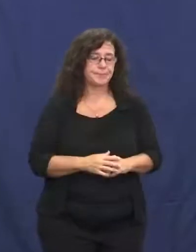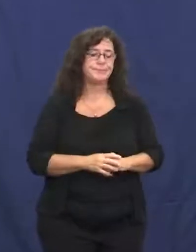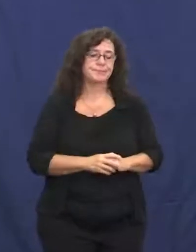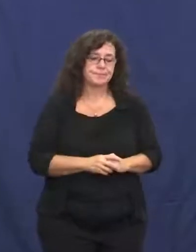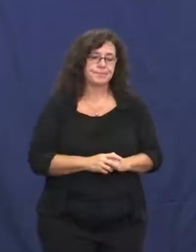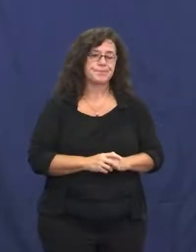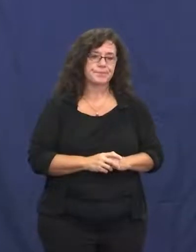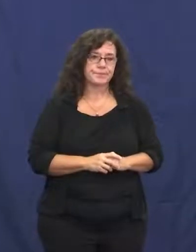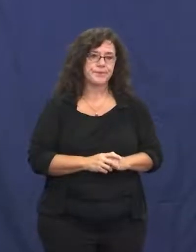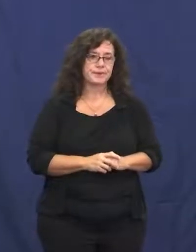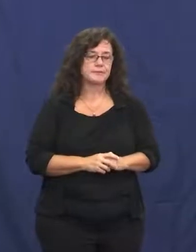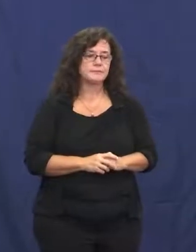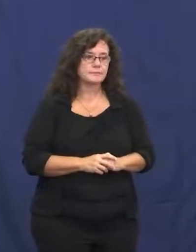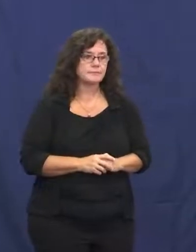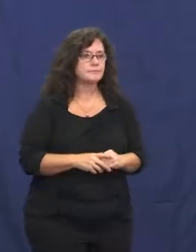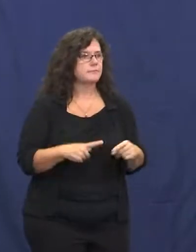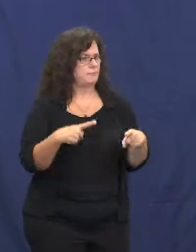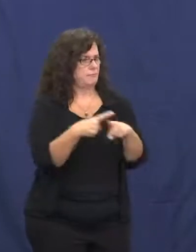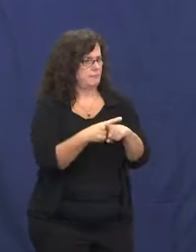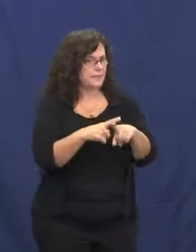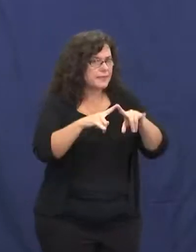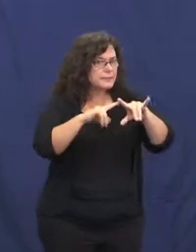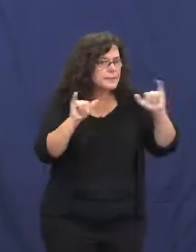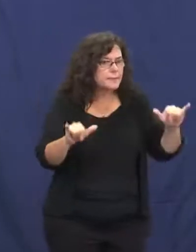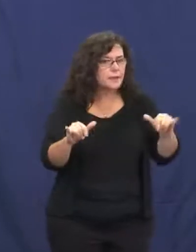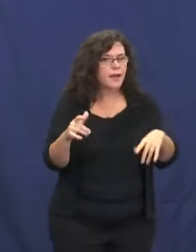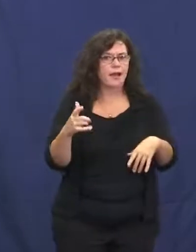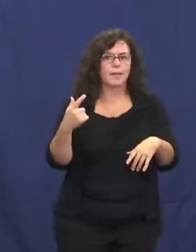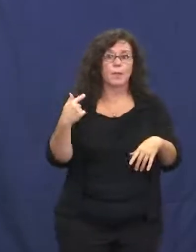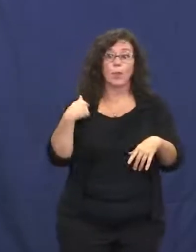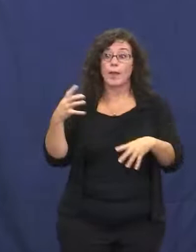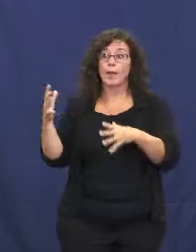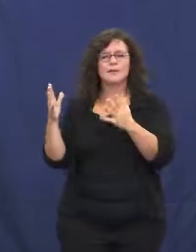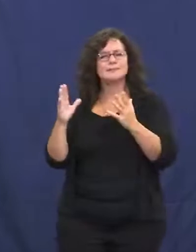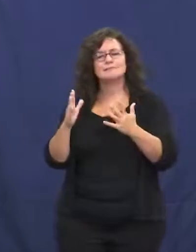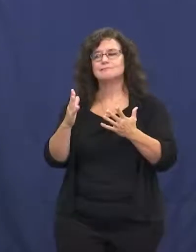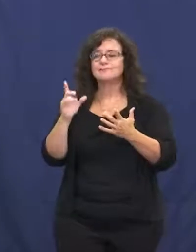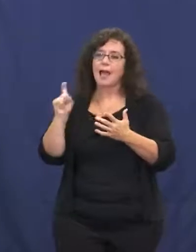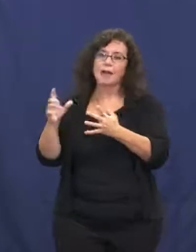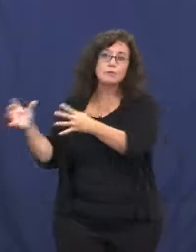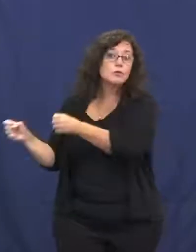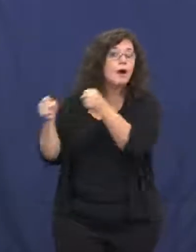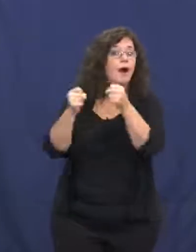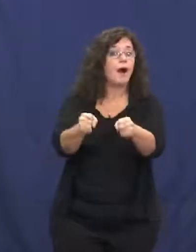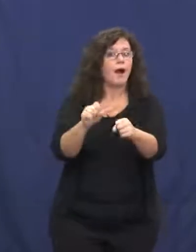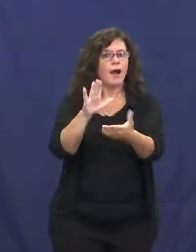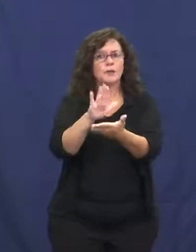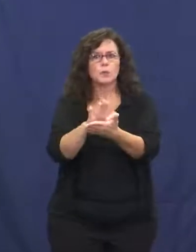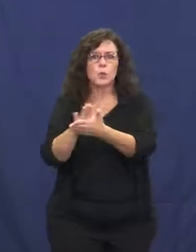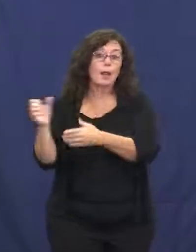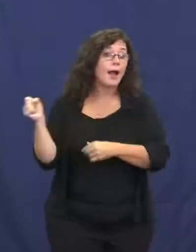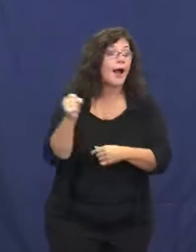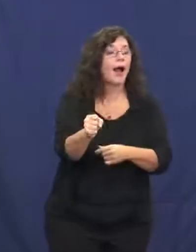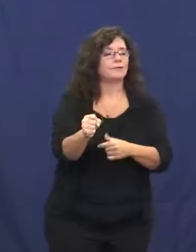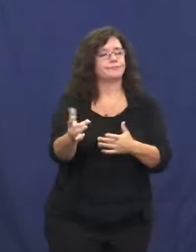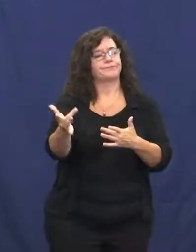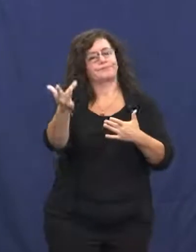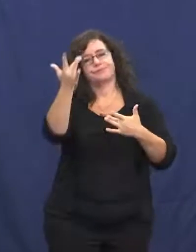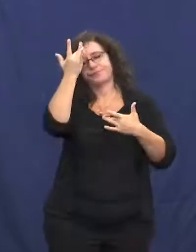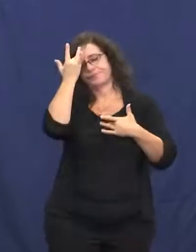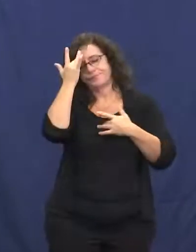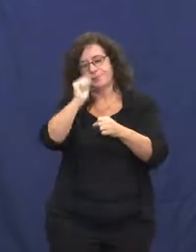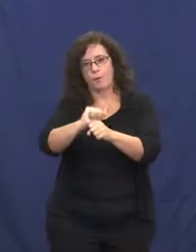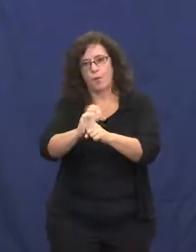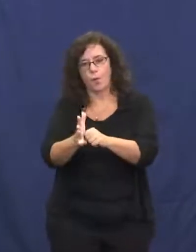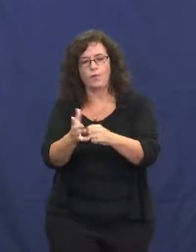to place students in those groups in greater danger. So this has been kind of a push and a pull for us in